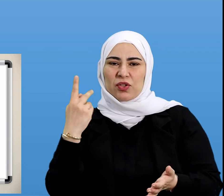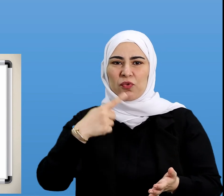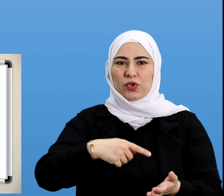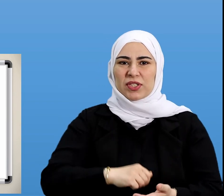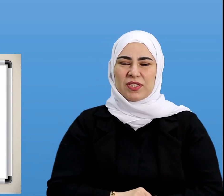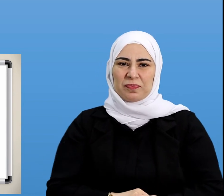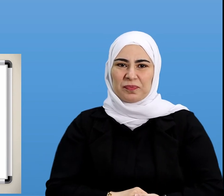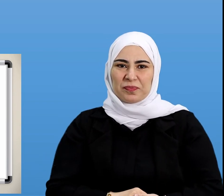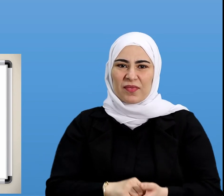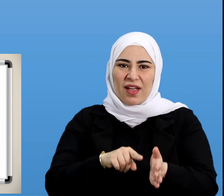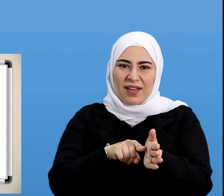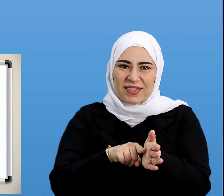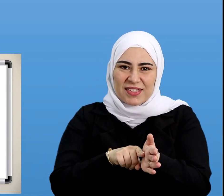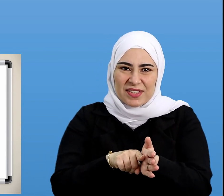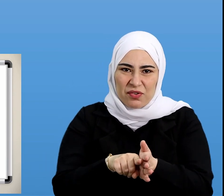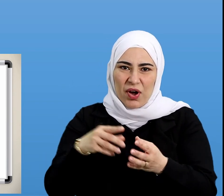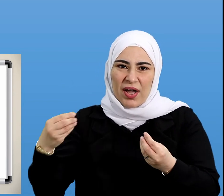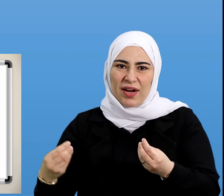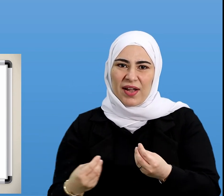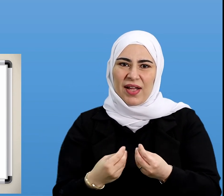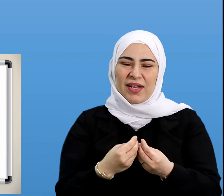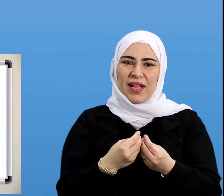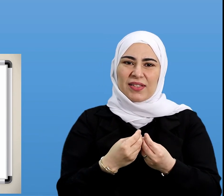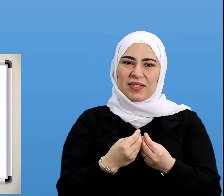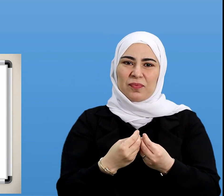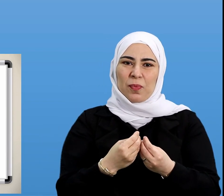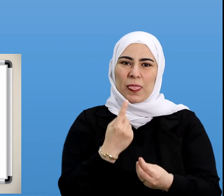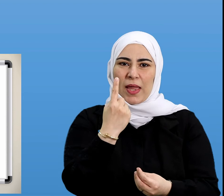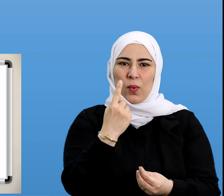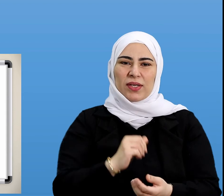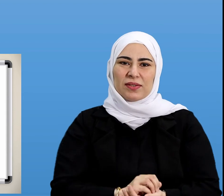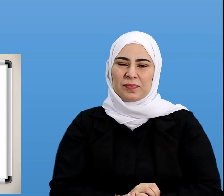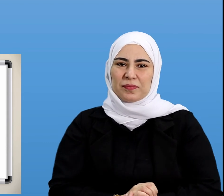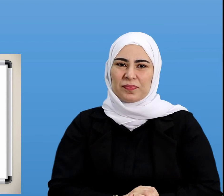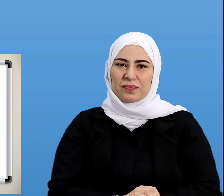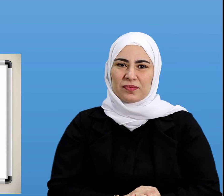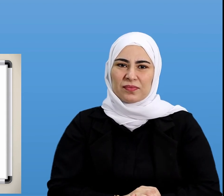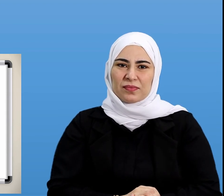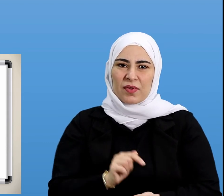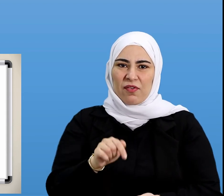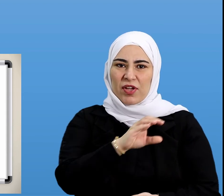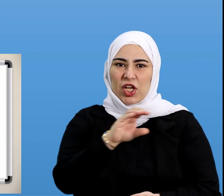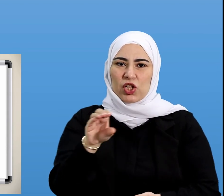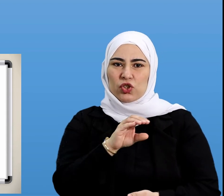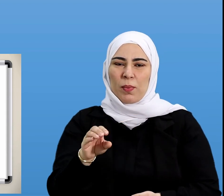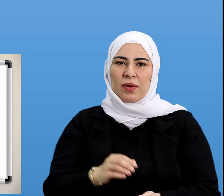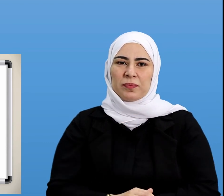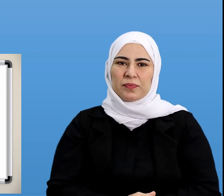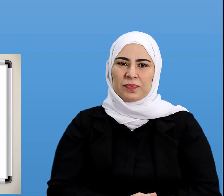in the correct place in the following sentences. Here's an example. It is quite hot today. I am a little tired today.